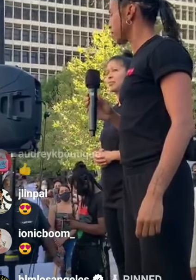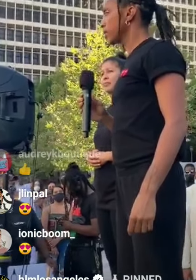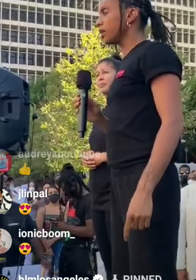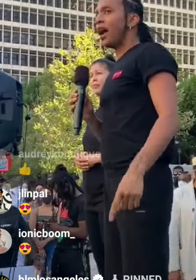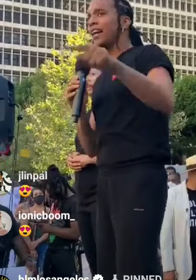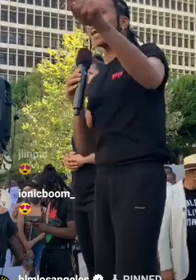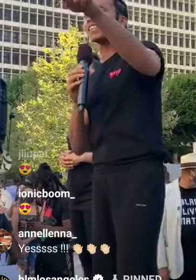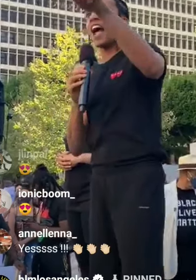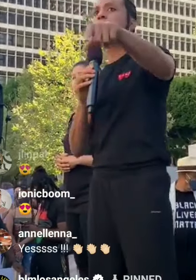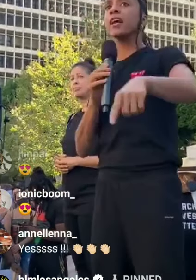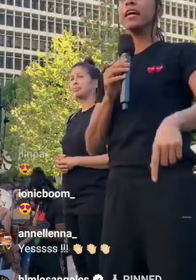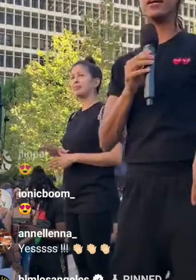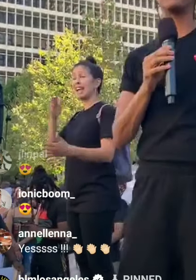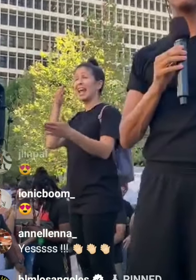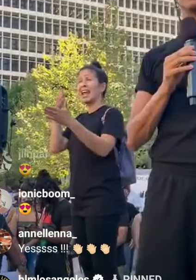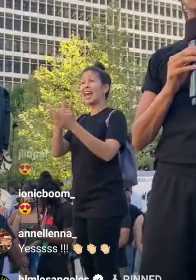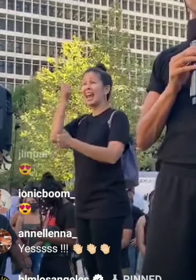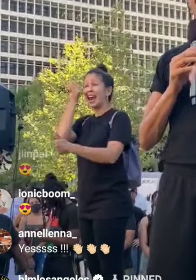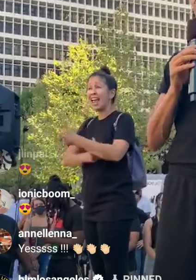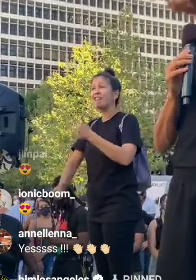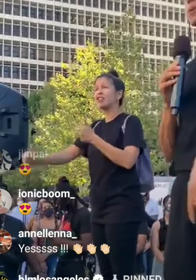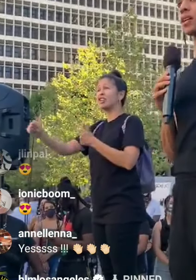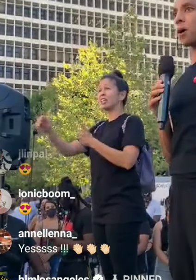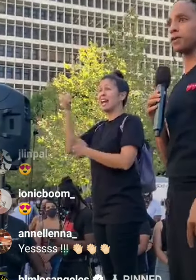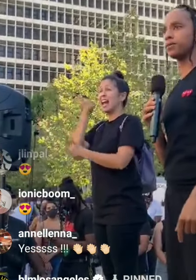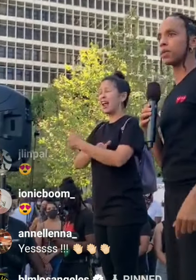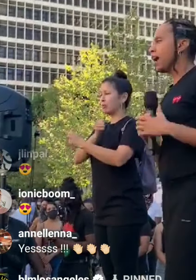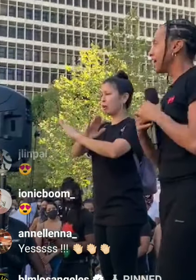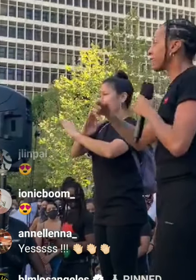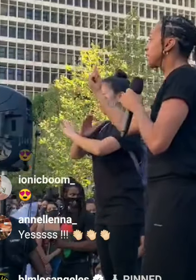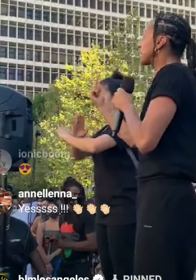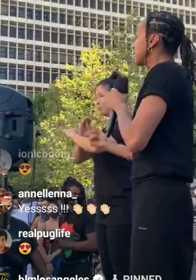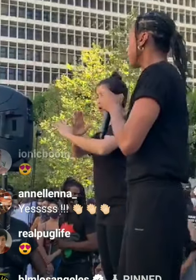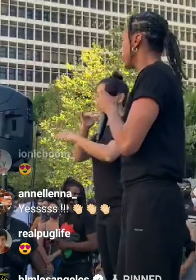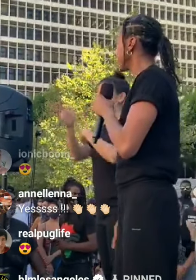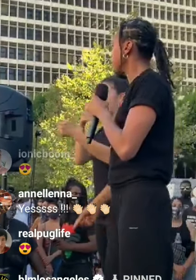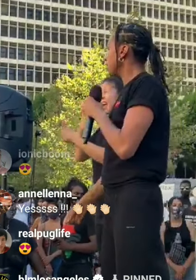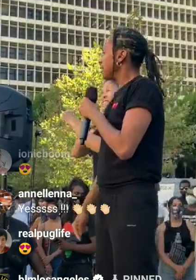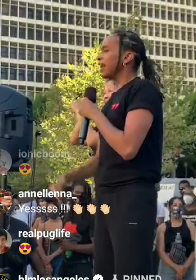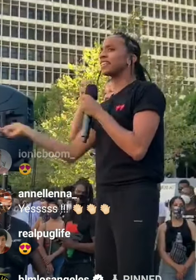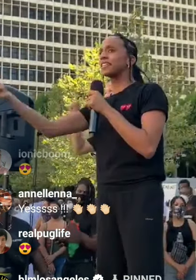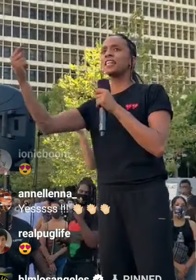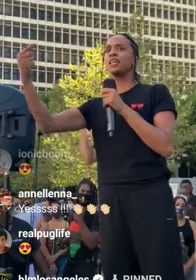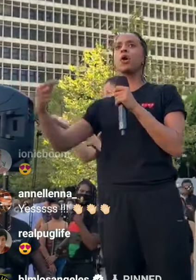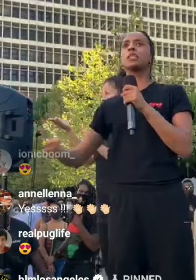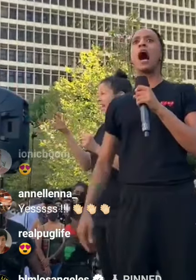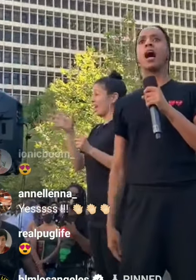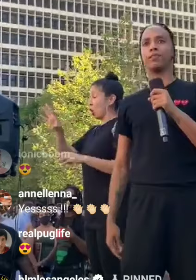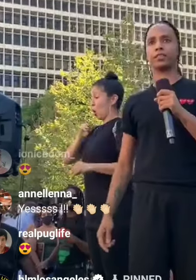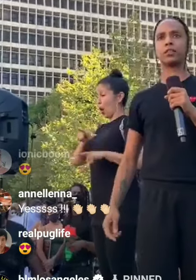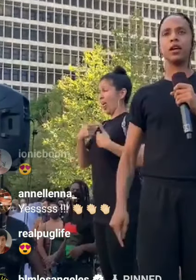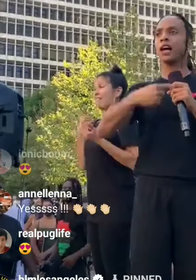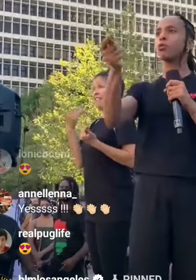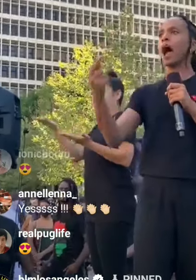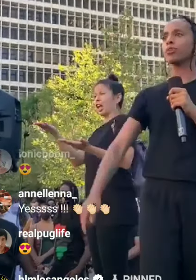nothing. And some of us got told that so much that we believed it. And it didn't matter what kind of circumstance we were